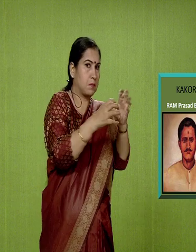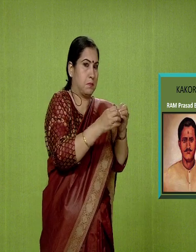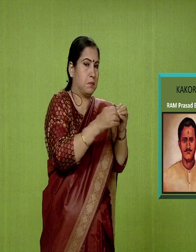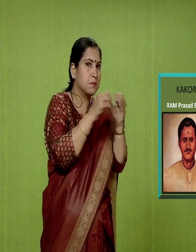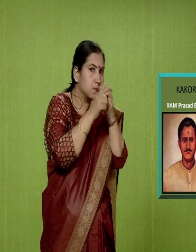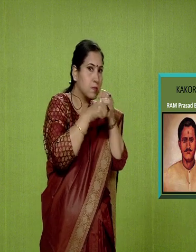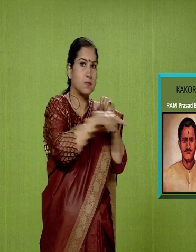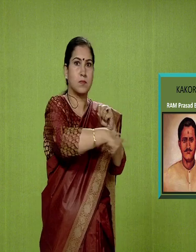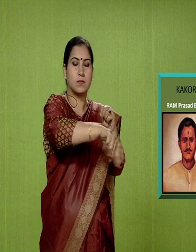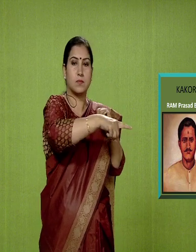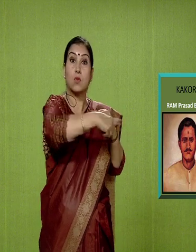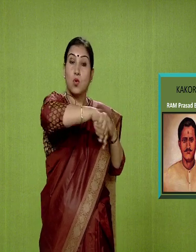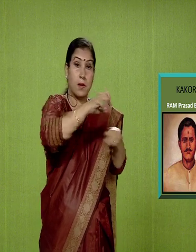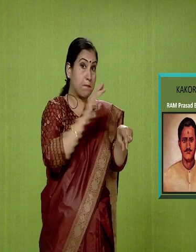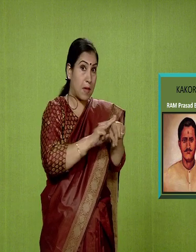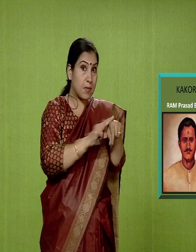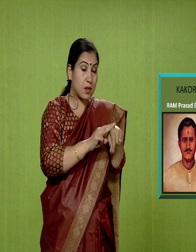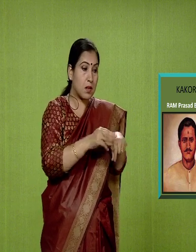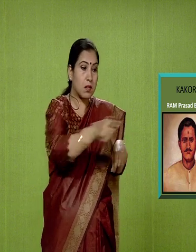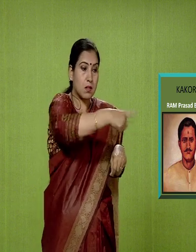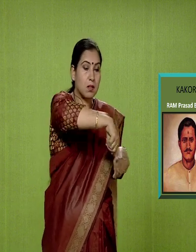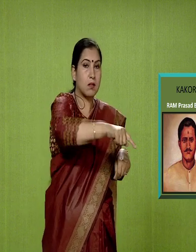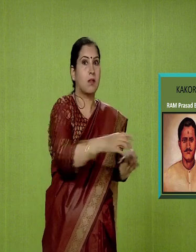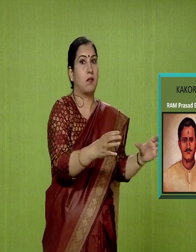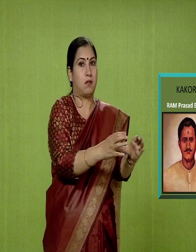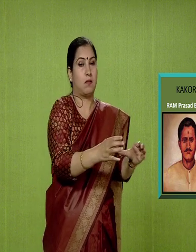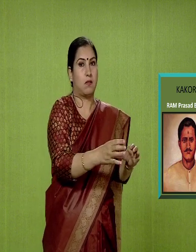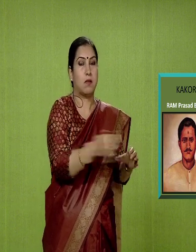They were members of an organization called